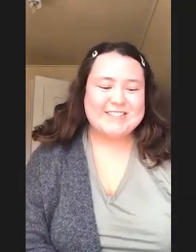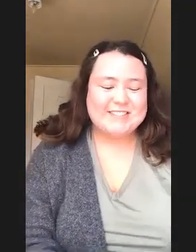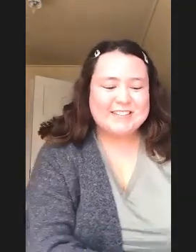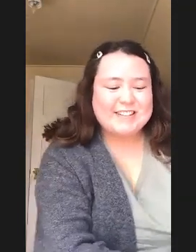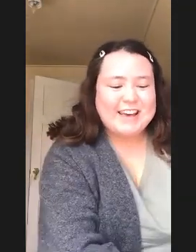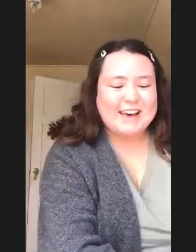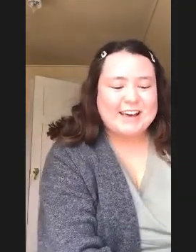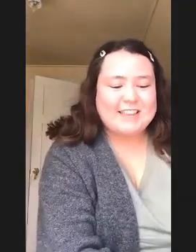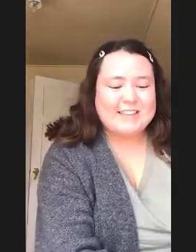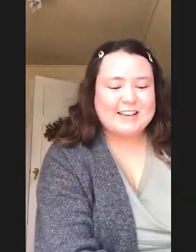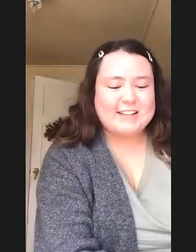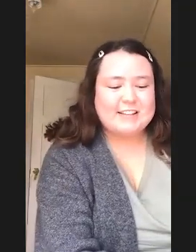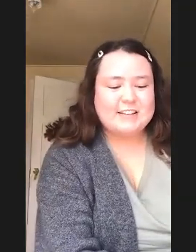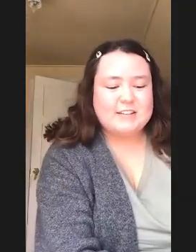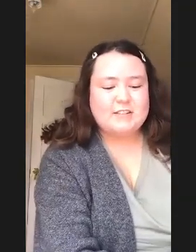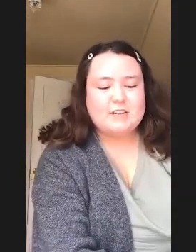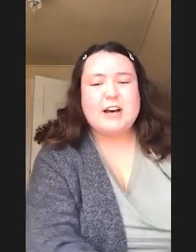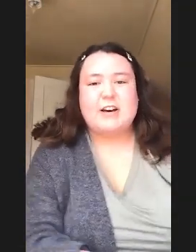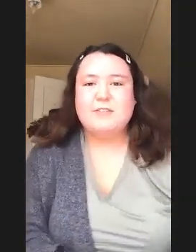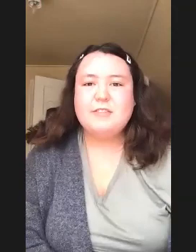So yeah, I think that